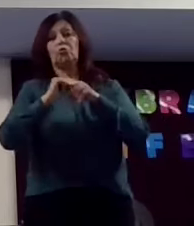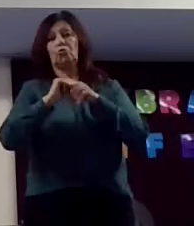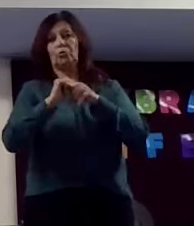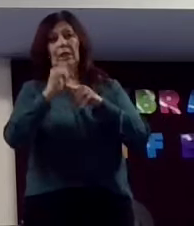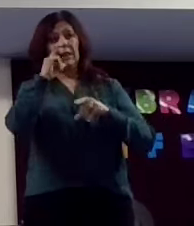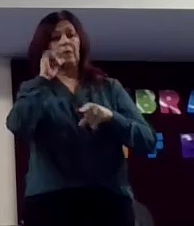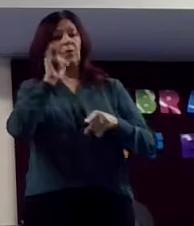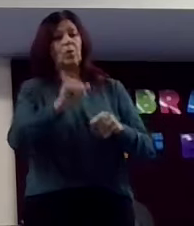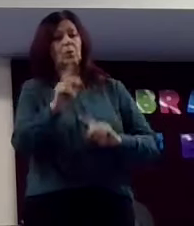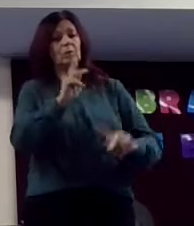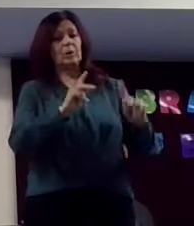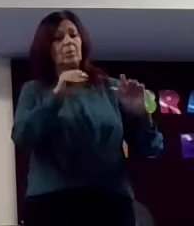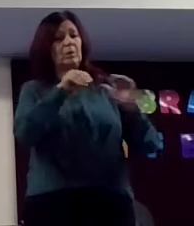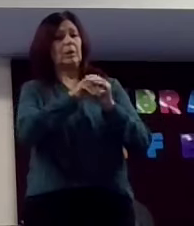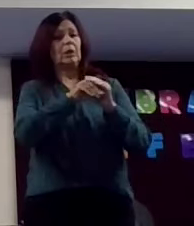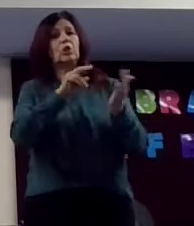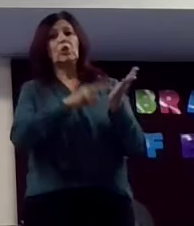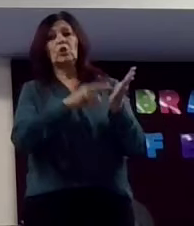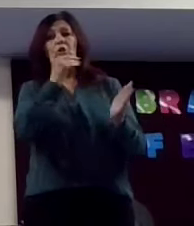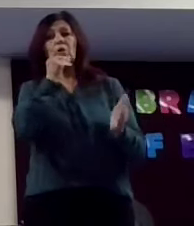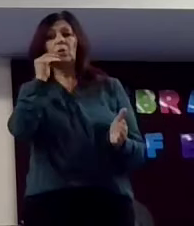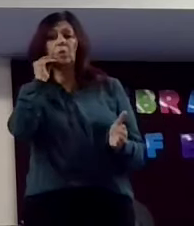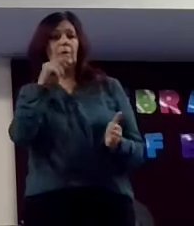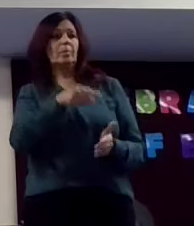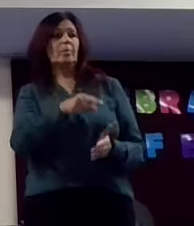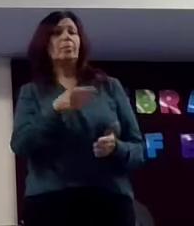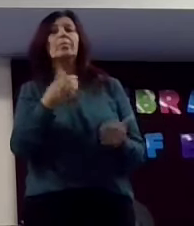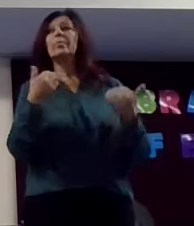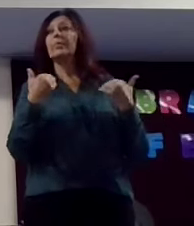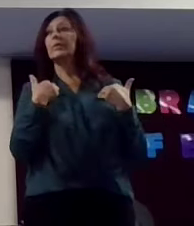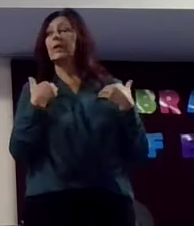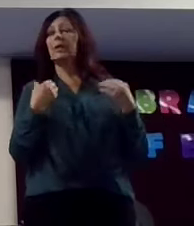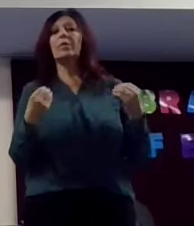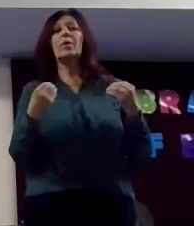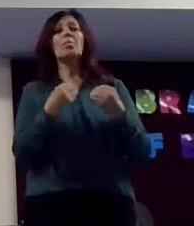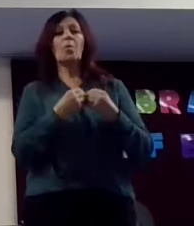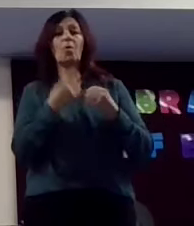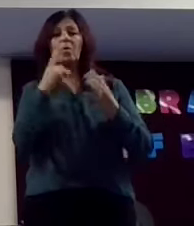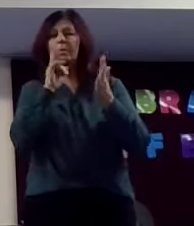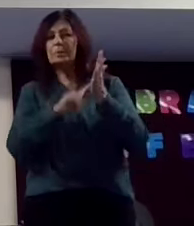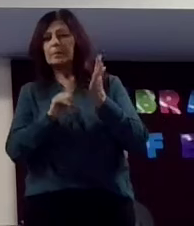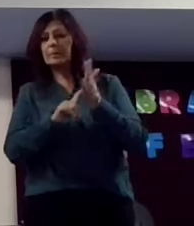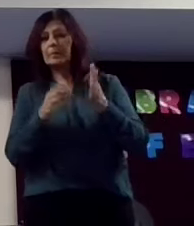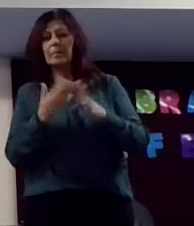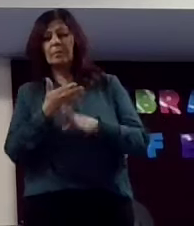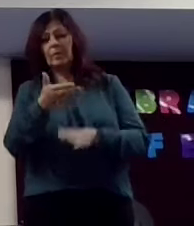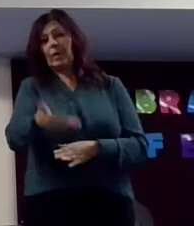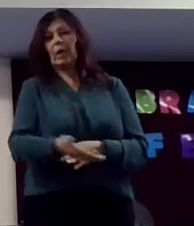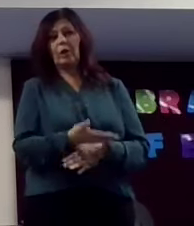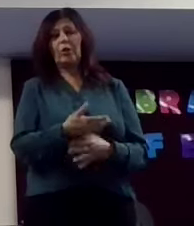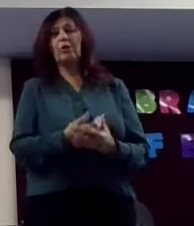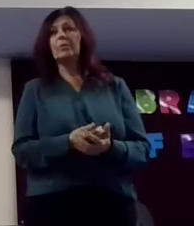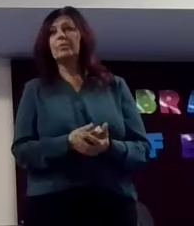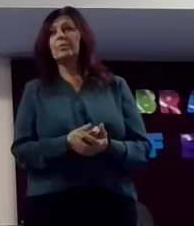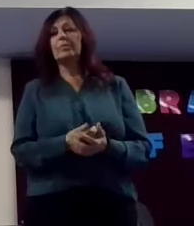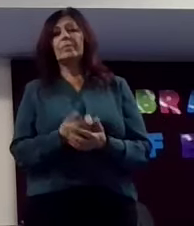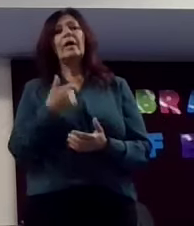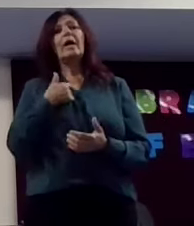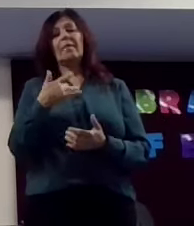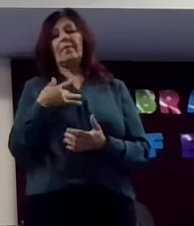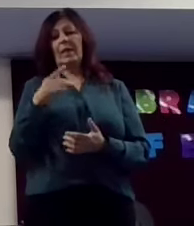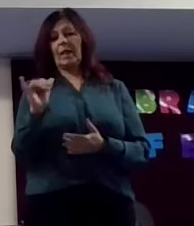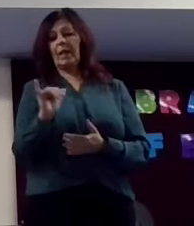for those that are in the nursing home and to have more vetting done as far as backgrounds go, because I